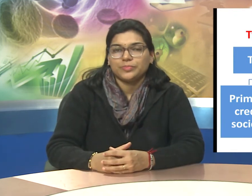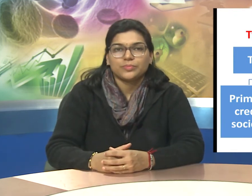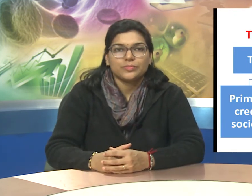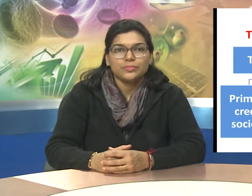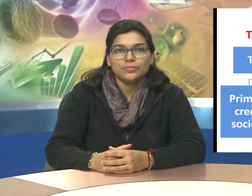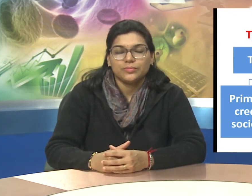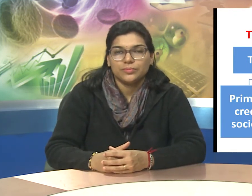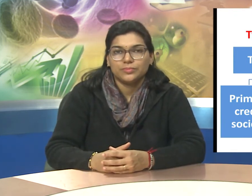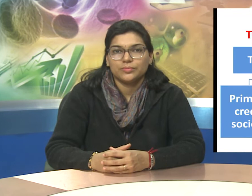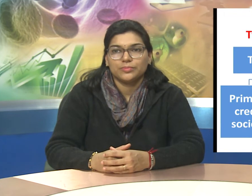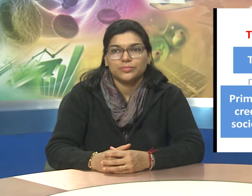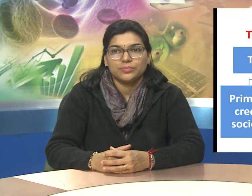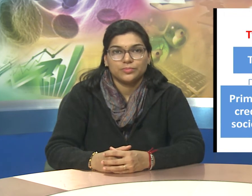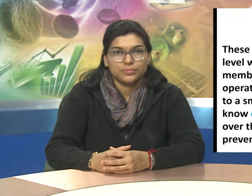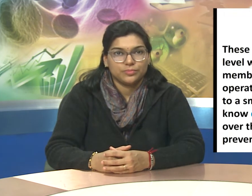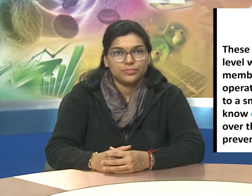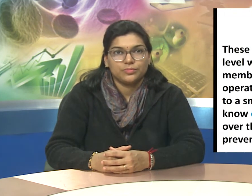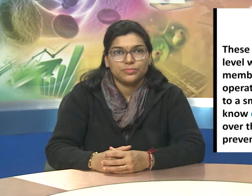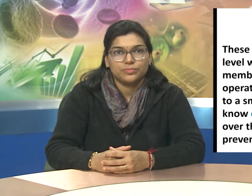than the smaller one. Further, we will understand.